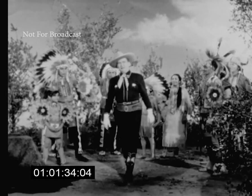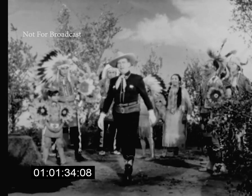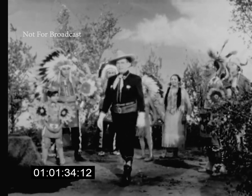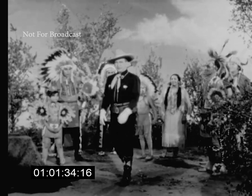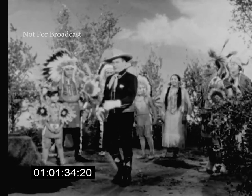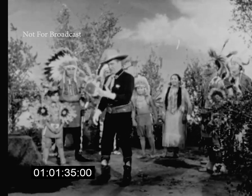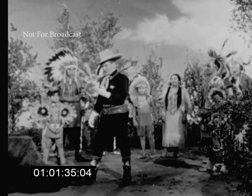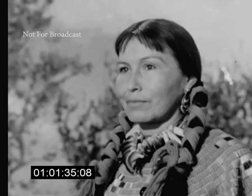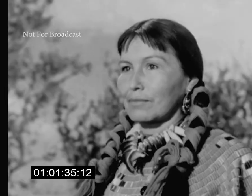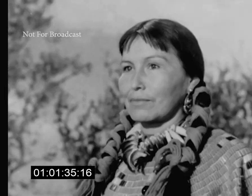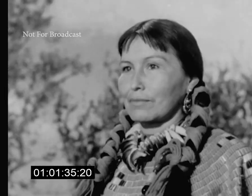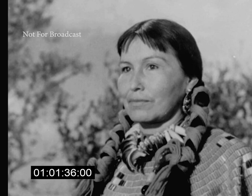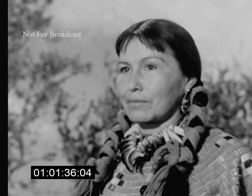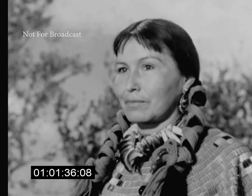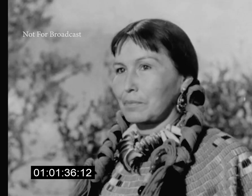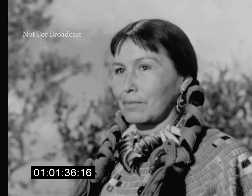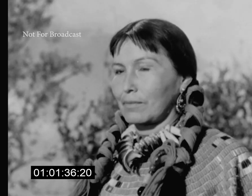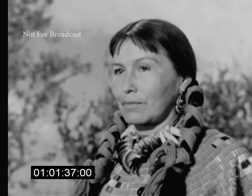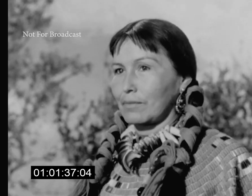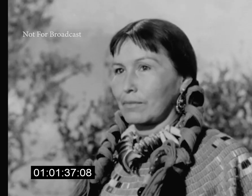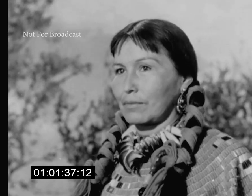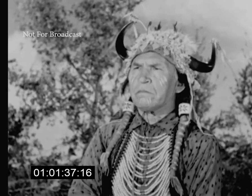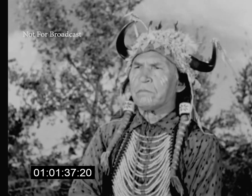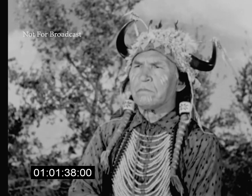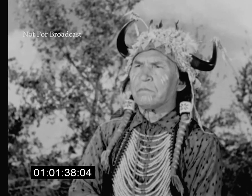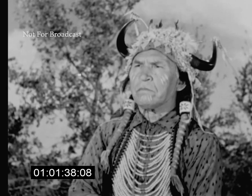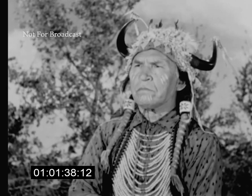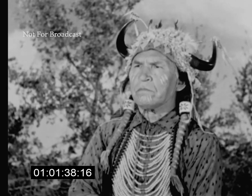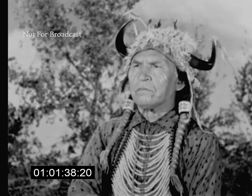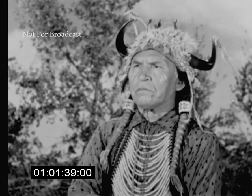You could join me on this trip down here, this visit we're going to have among these Indians.